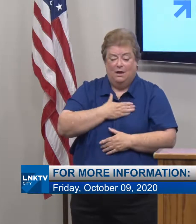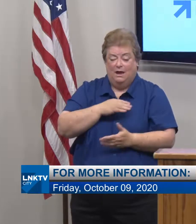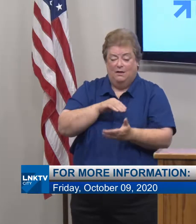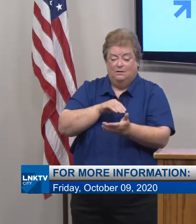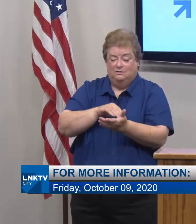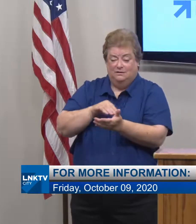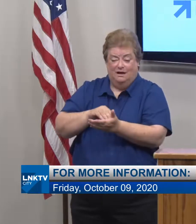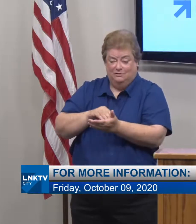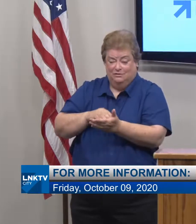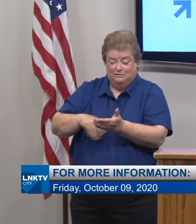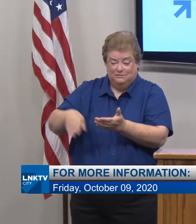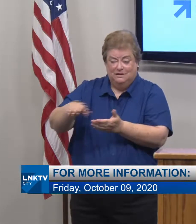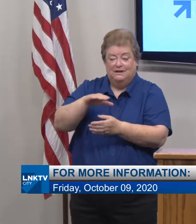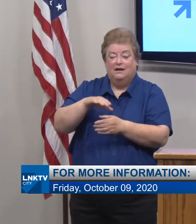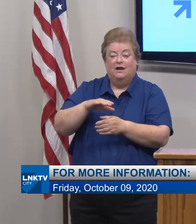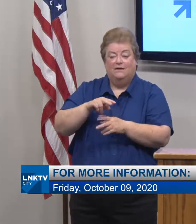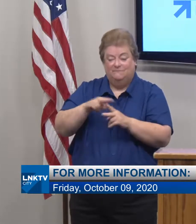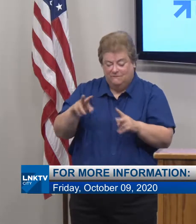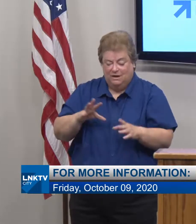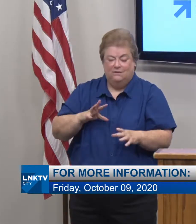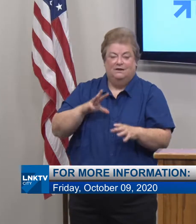in the community are very engaged.